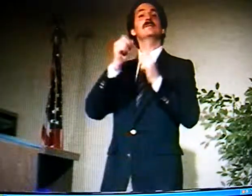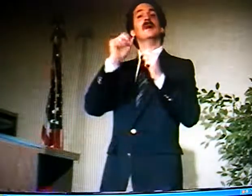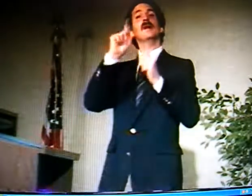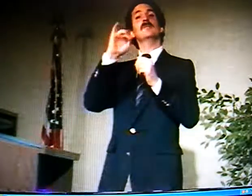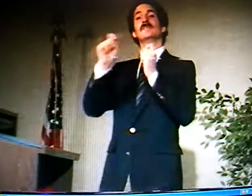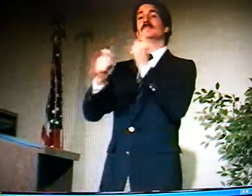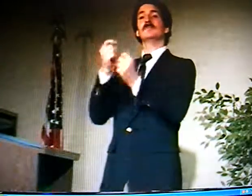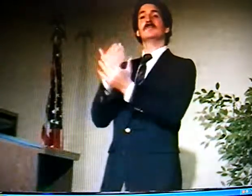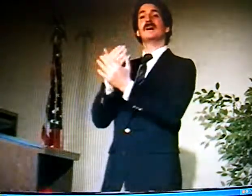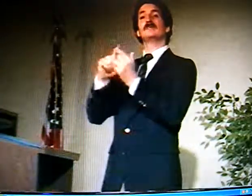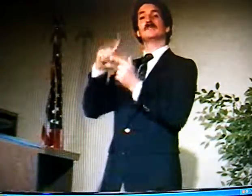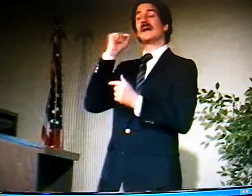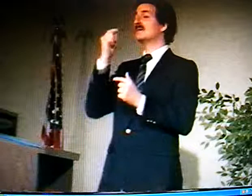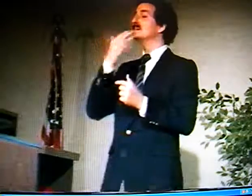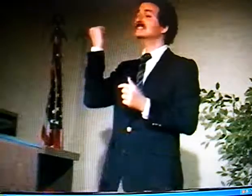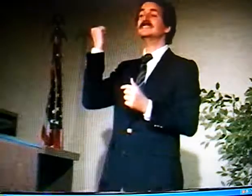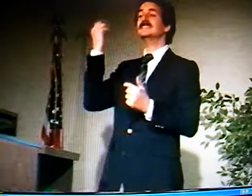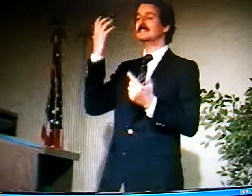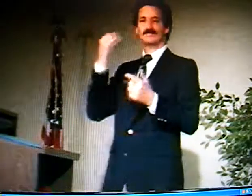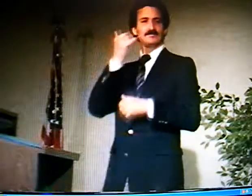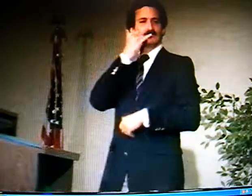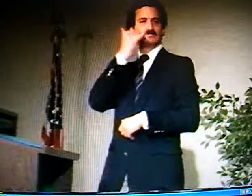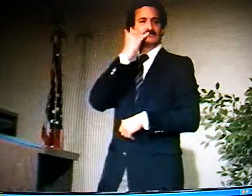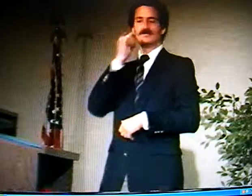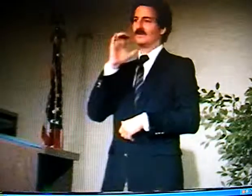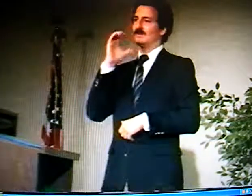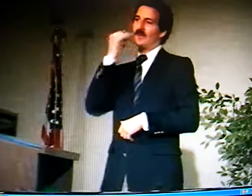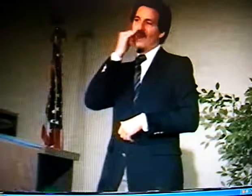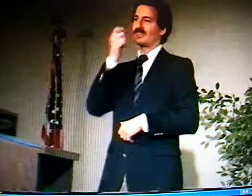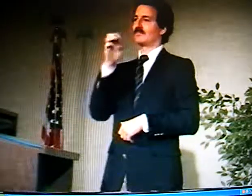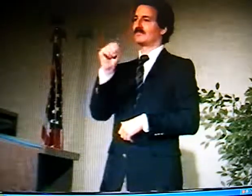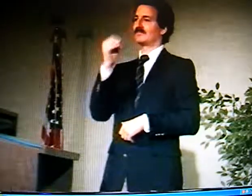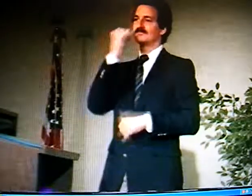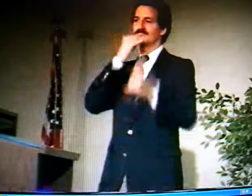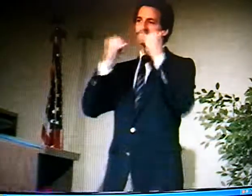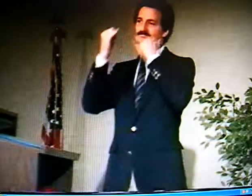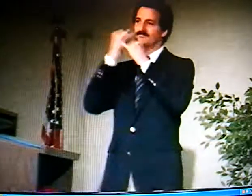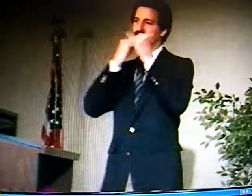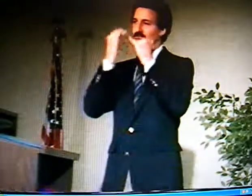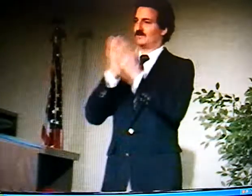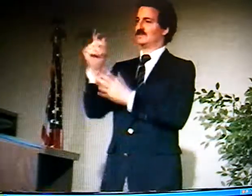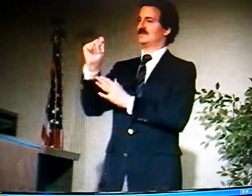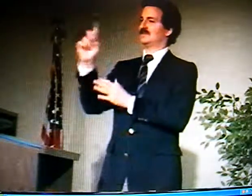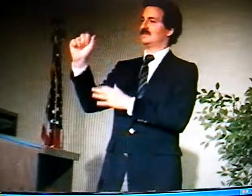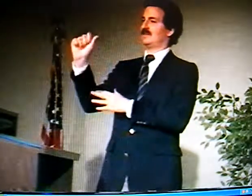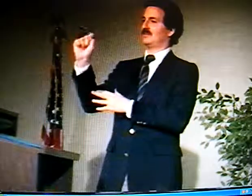So the best way that I could get money through Gallaudet was through